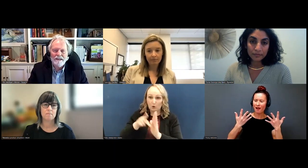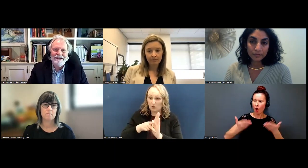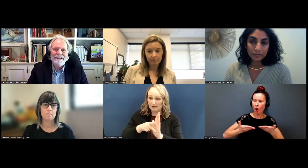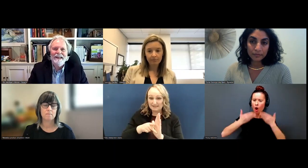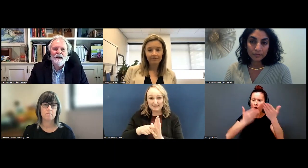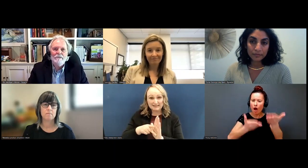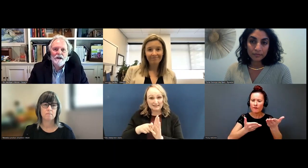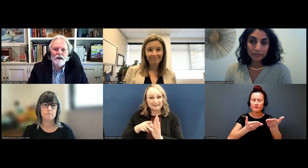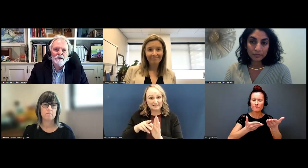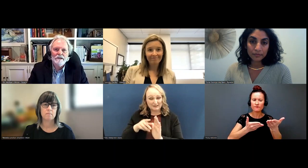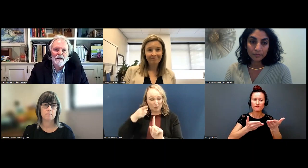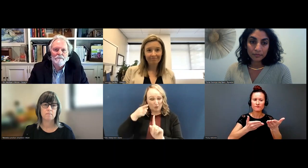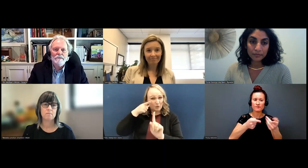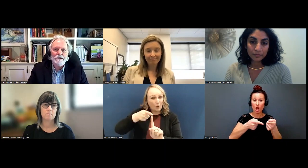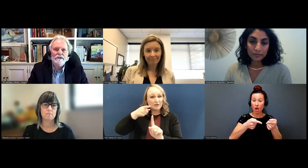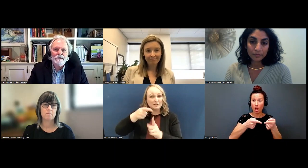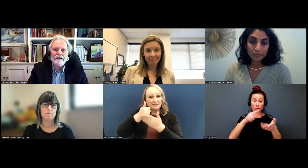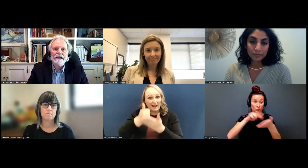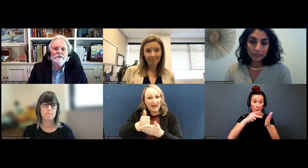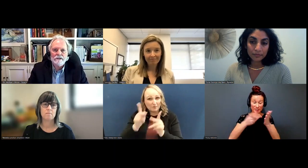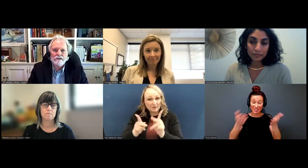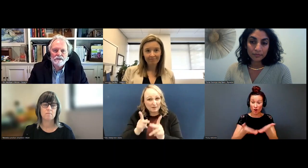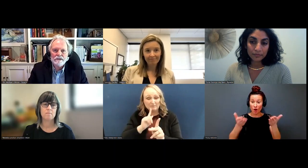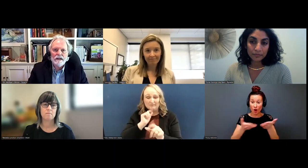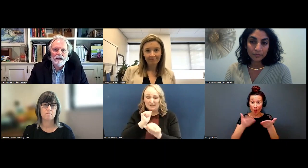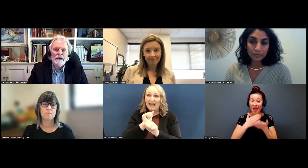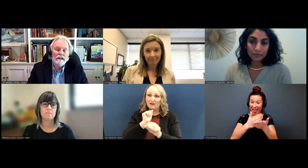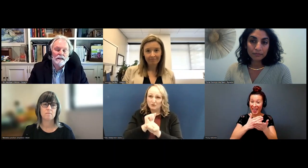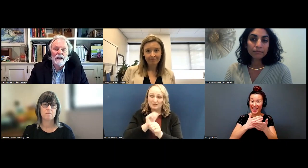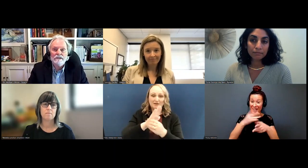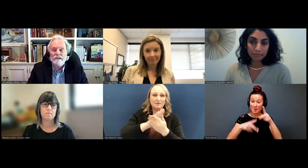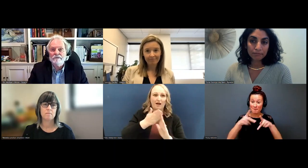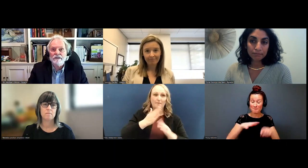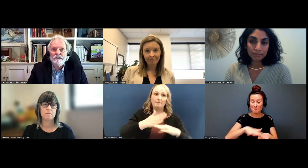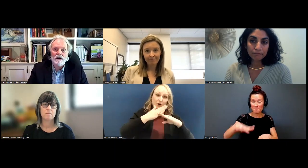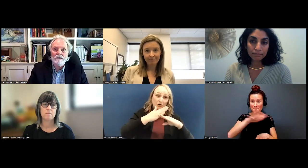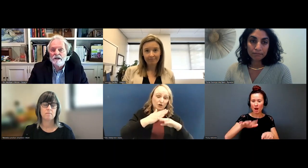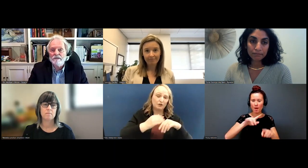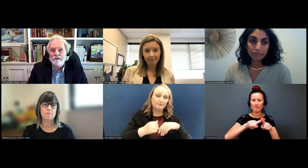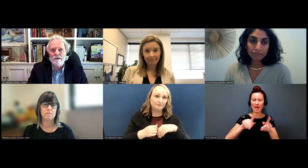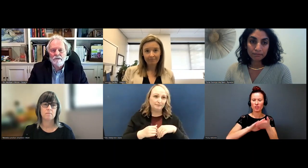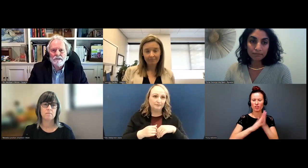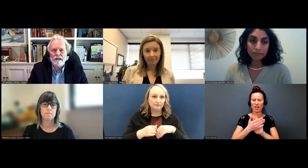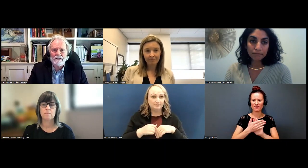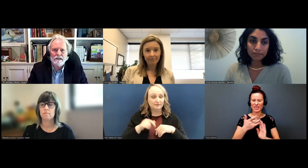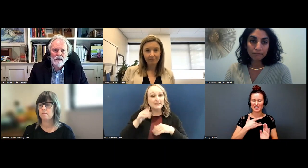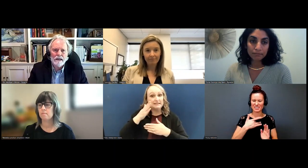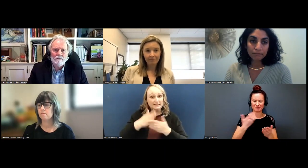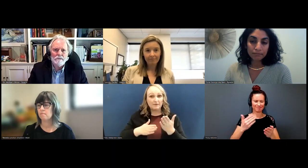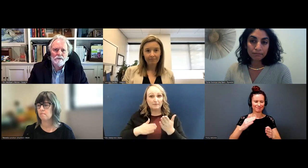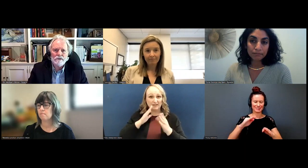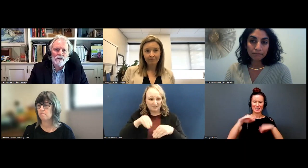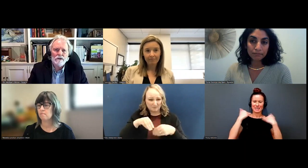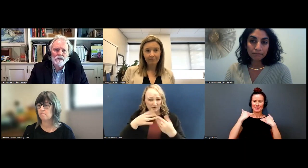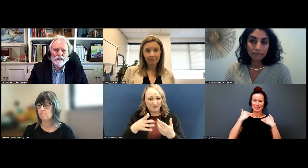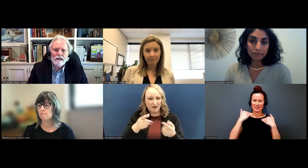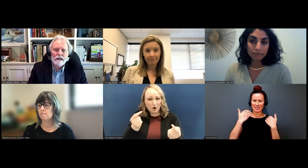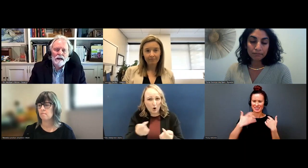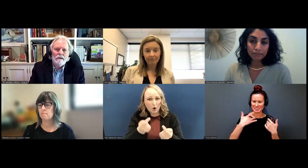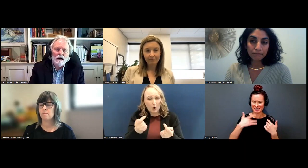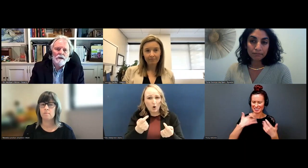people, but often they are barriers and hindrances, and can actually inflict harm and even traumatize people.